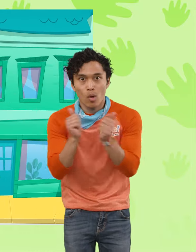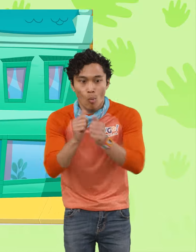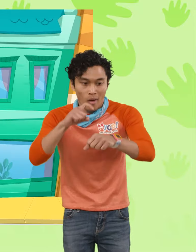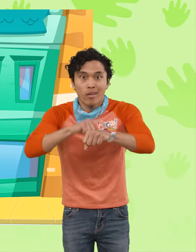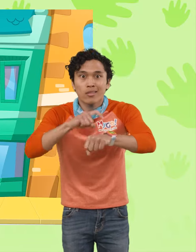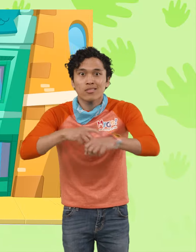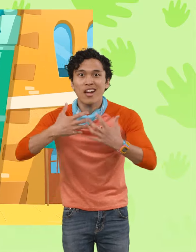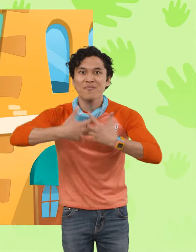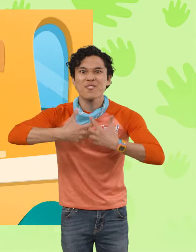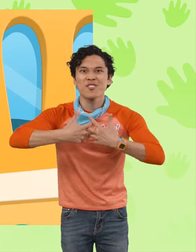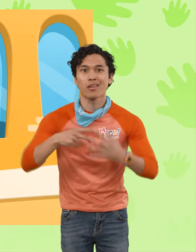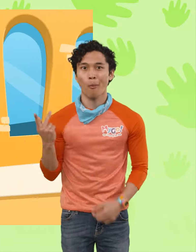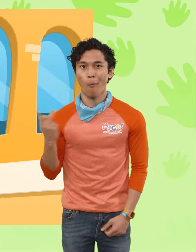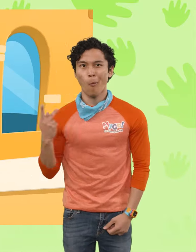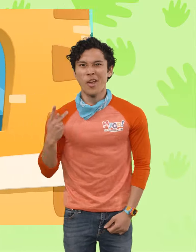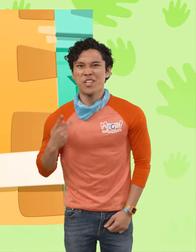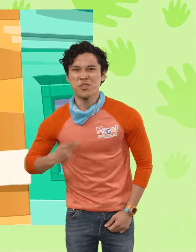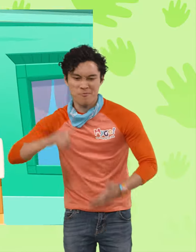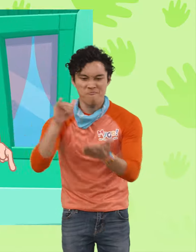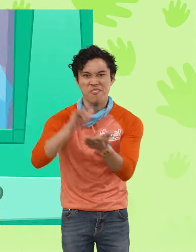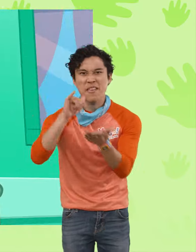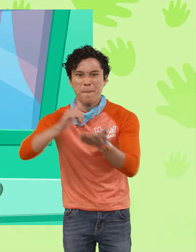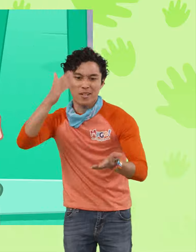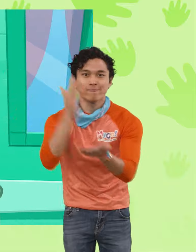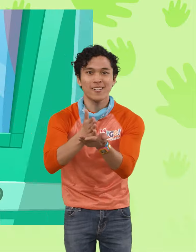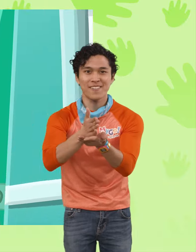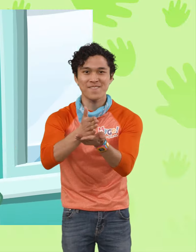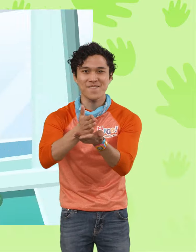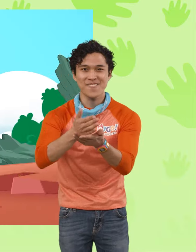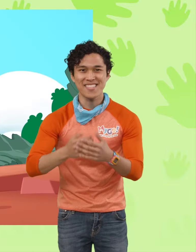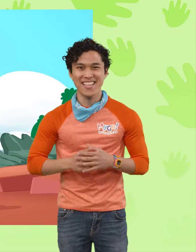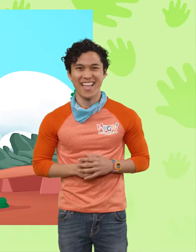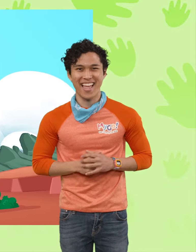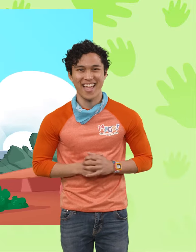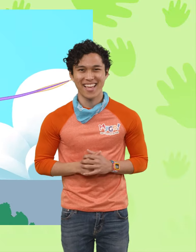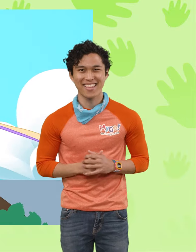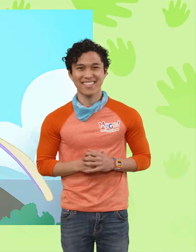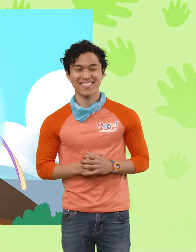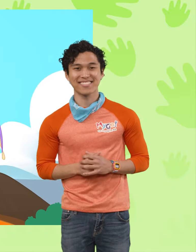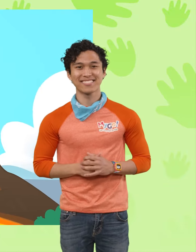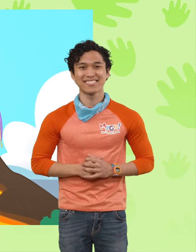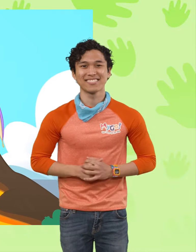With Professor Rashid's time machine, we are unstoppable.